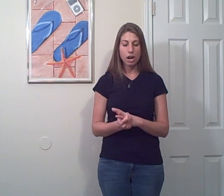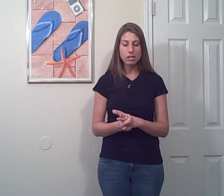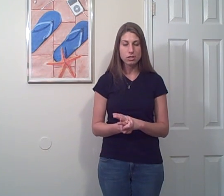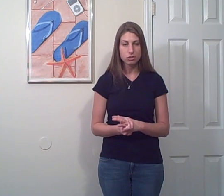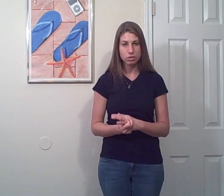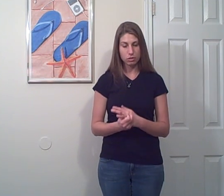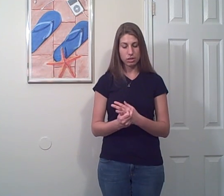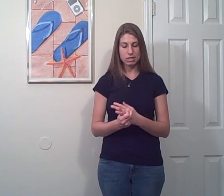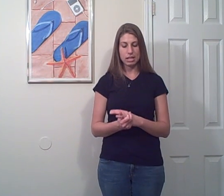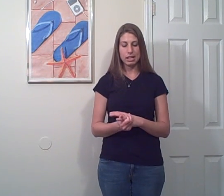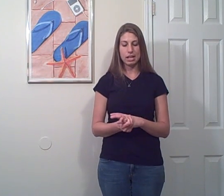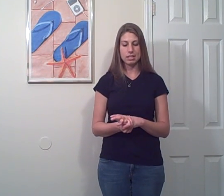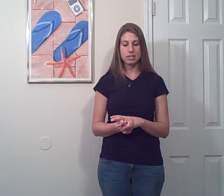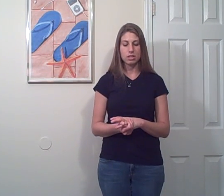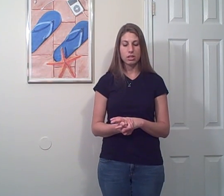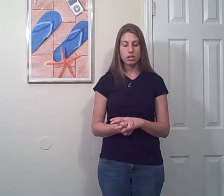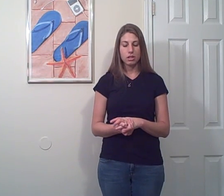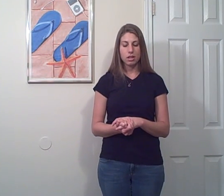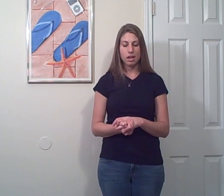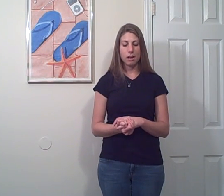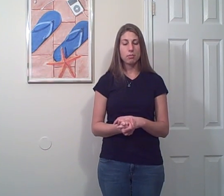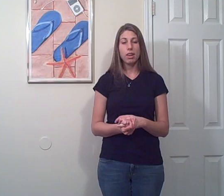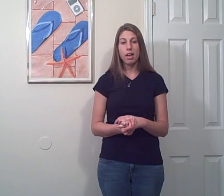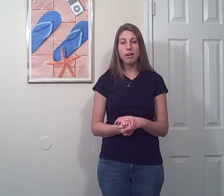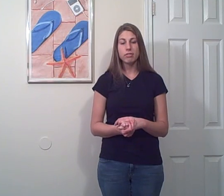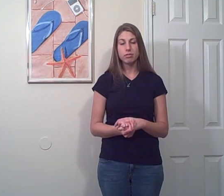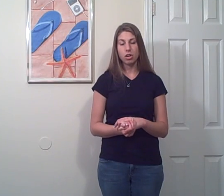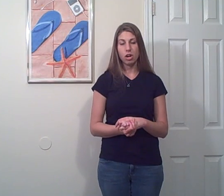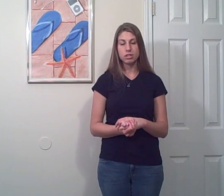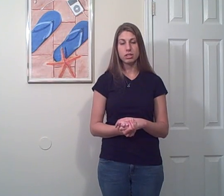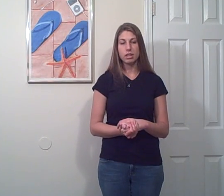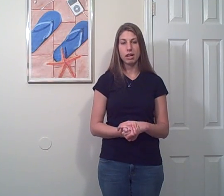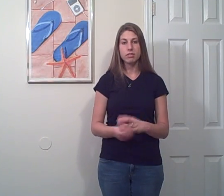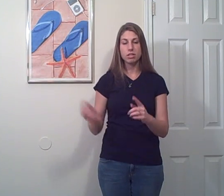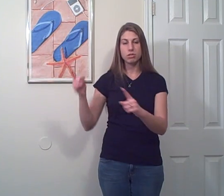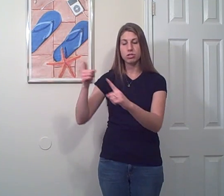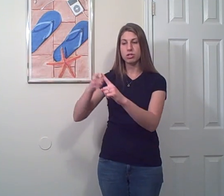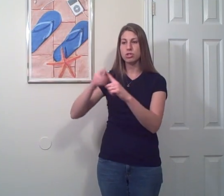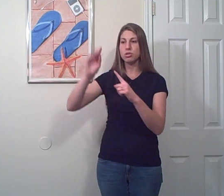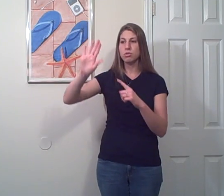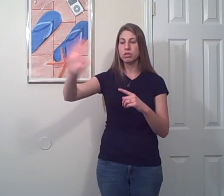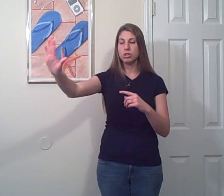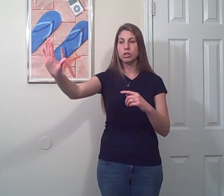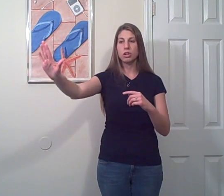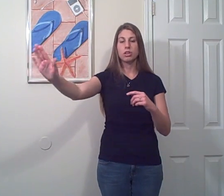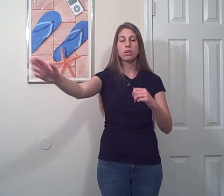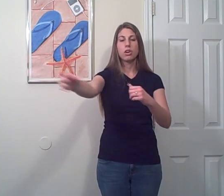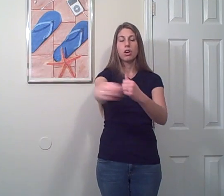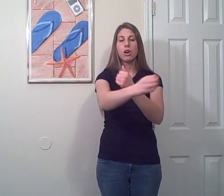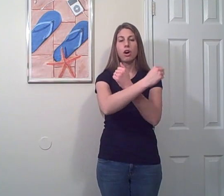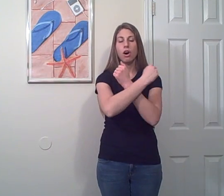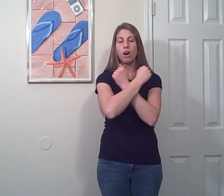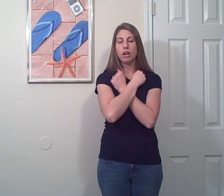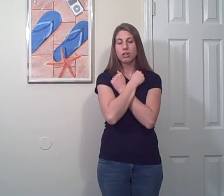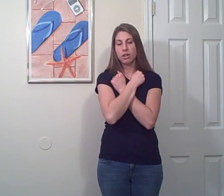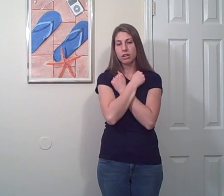heart, which I translated as love, heart to love. So it's just to your heart or